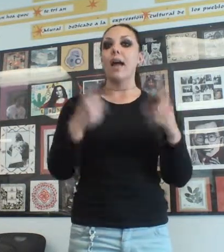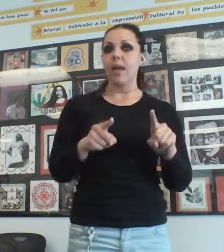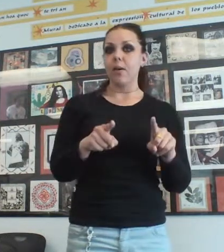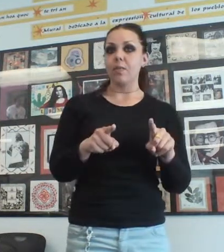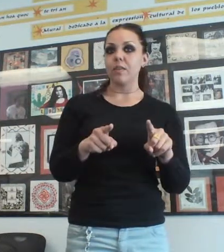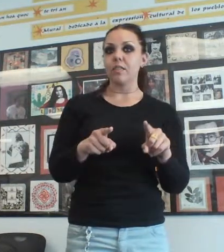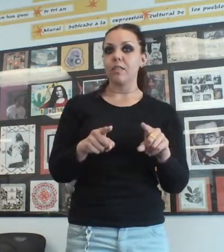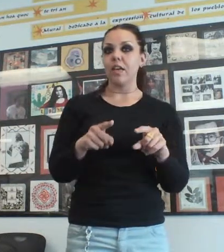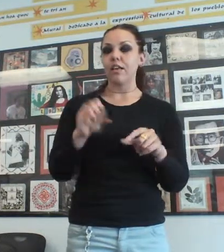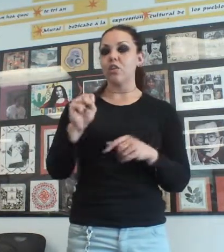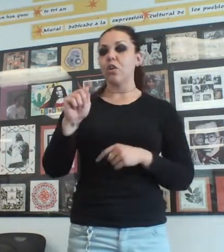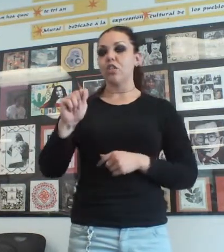So,